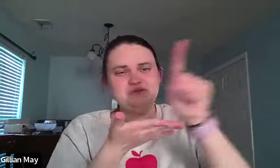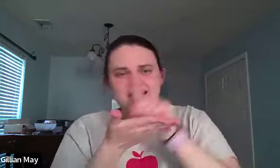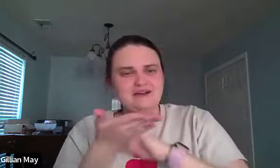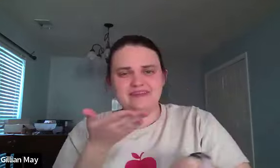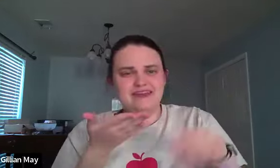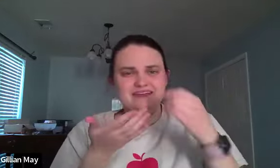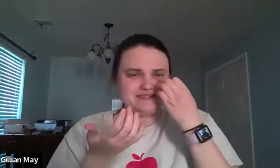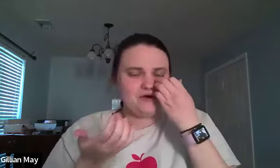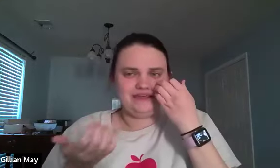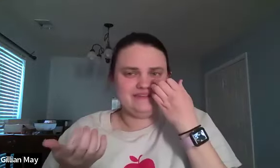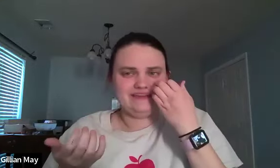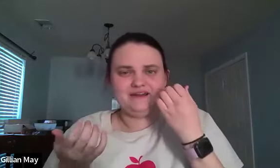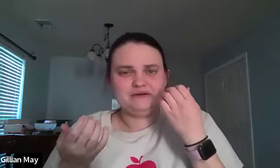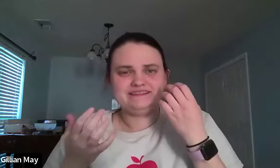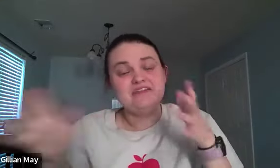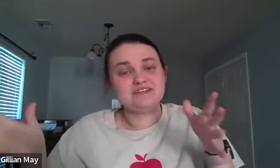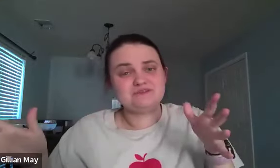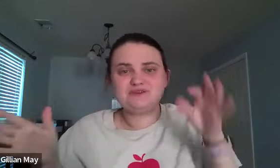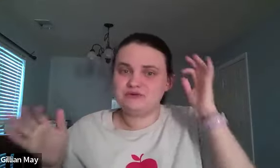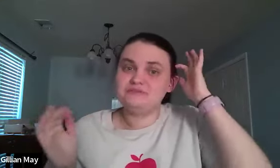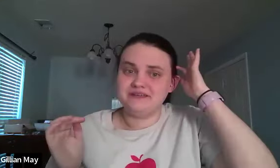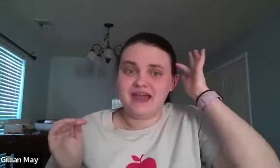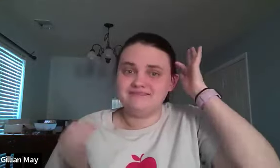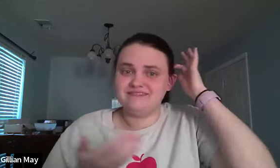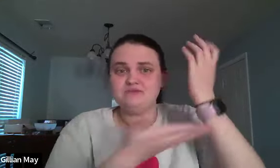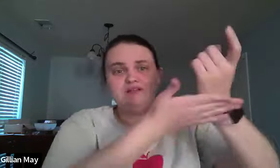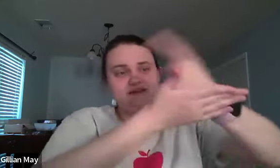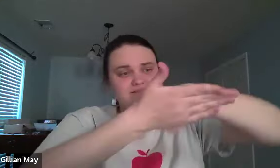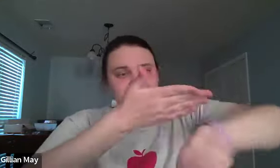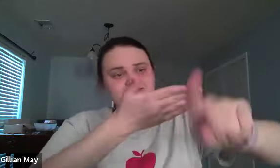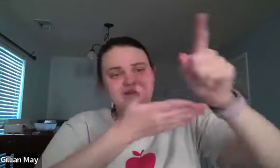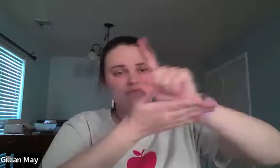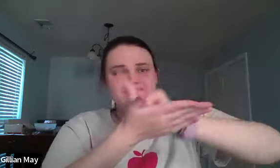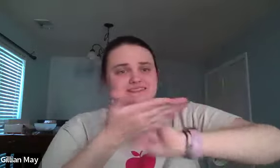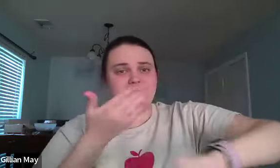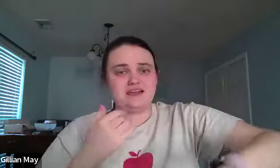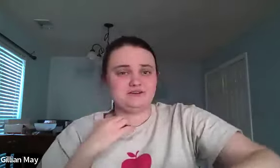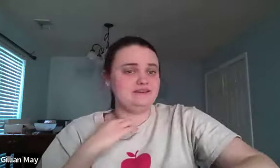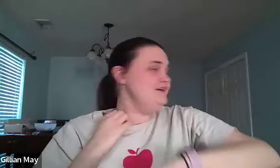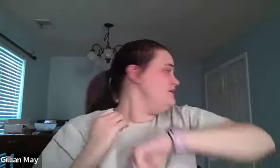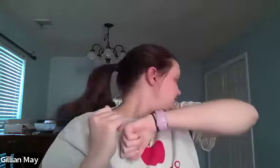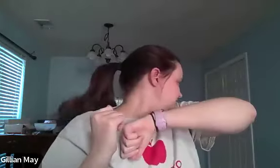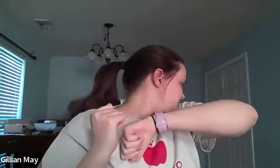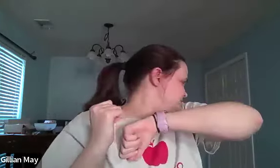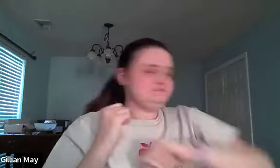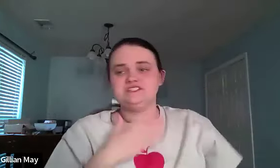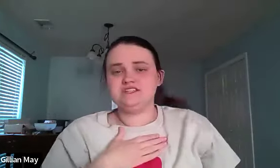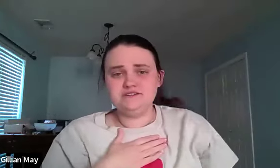play on the ASL again that I think is really cool. But yeah, they will like, I'm like, that's not accurate. Excuse